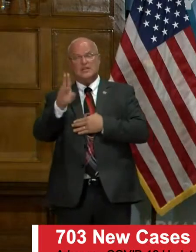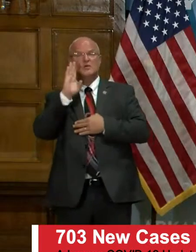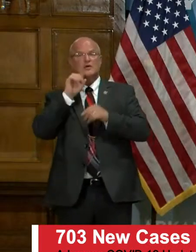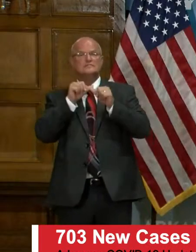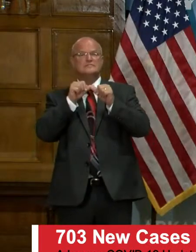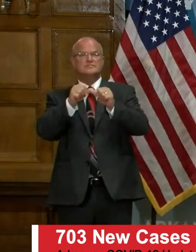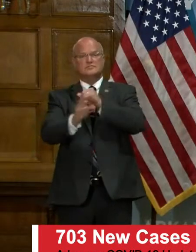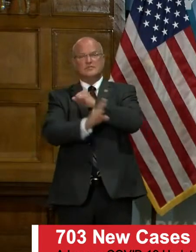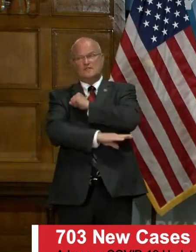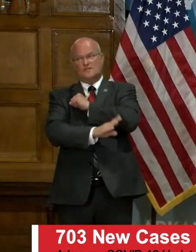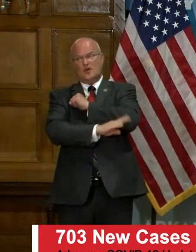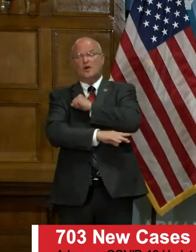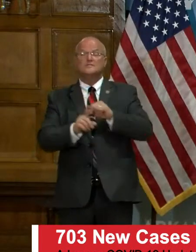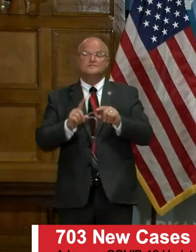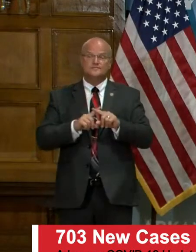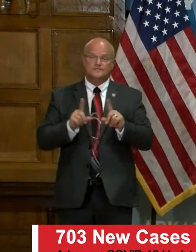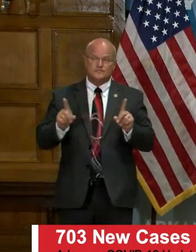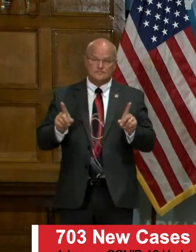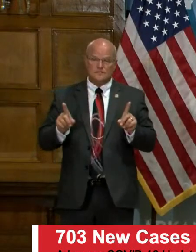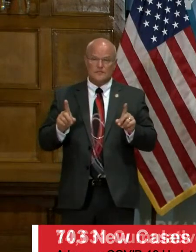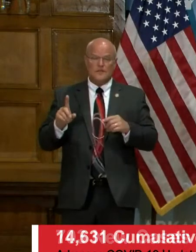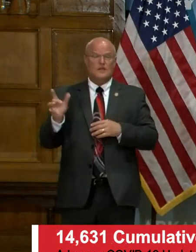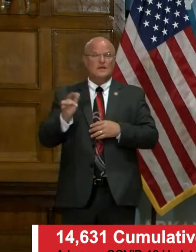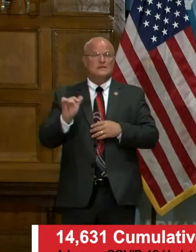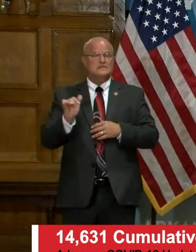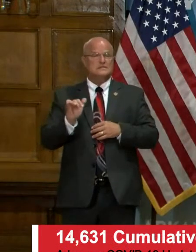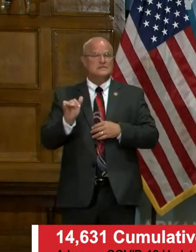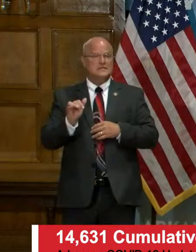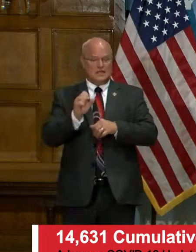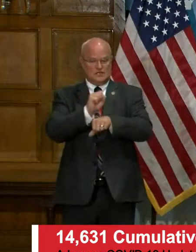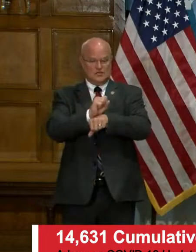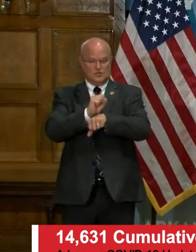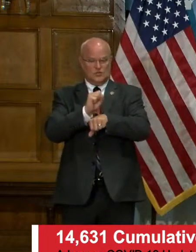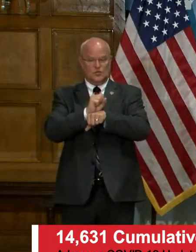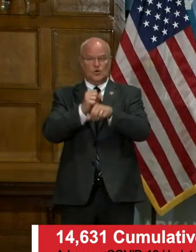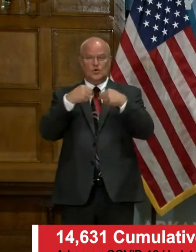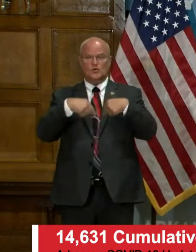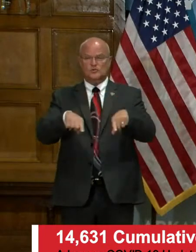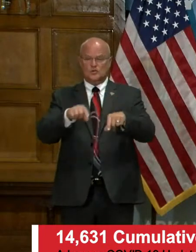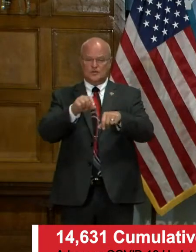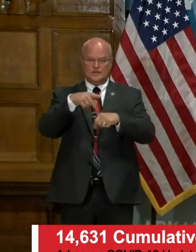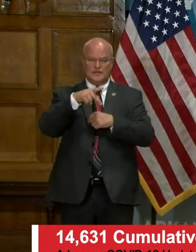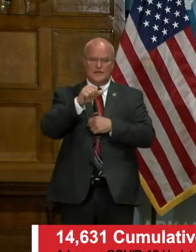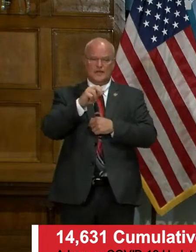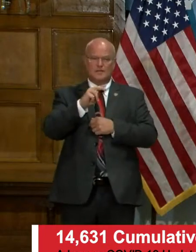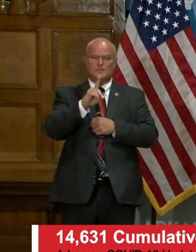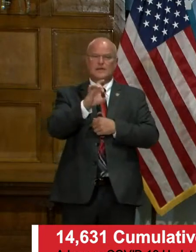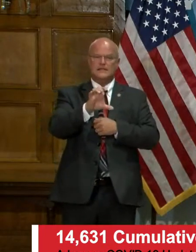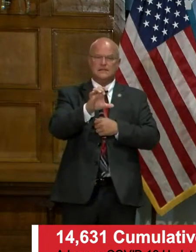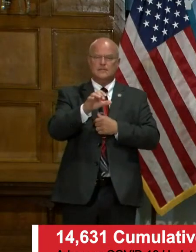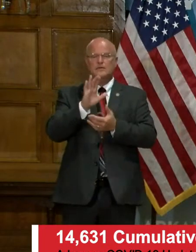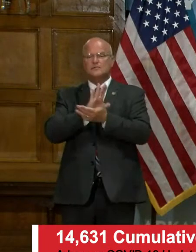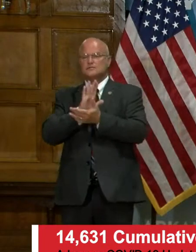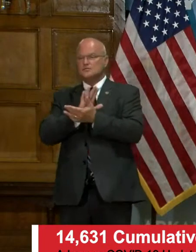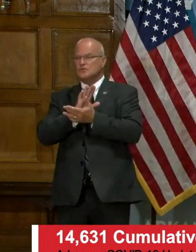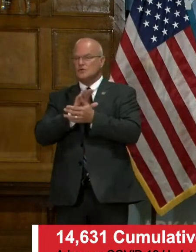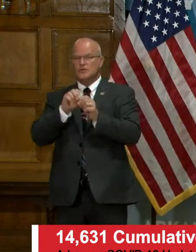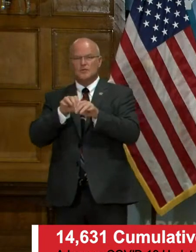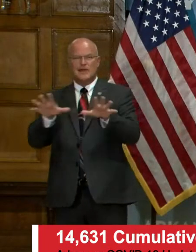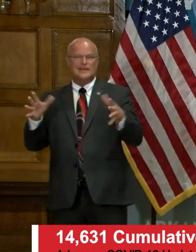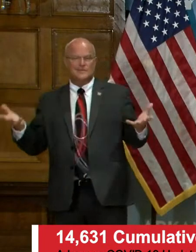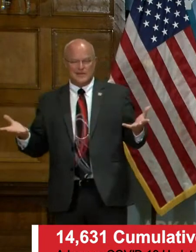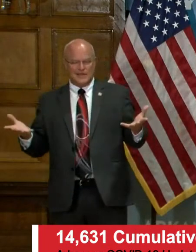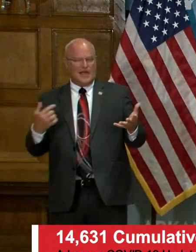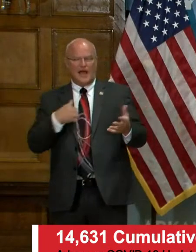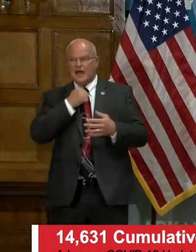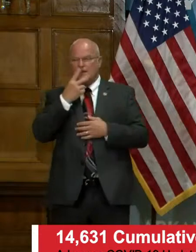will extend in the fall. But just like you work during the pandemic, you go to school during the pandemic. So I